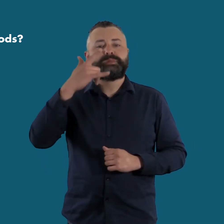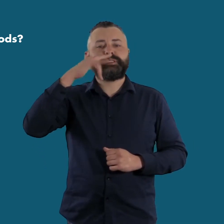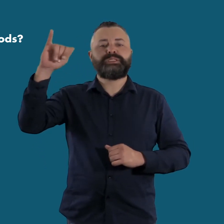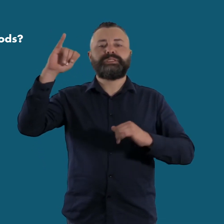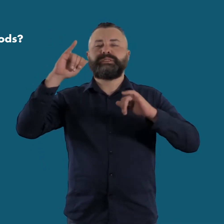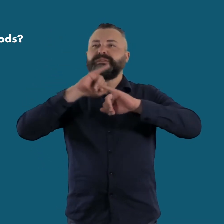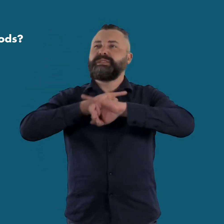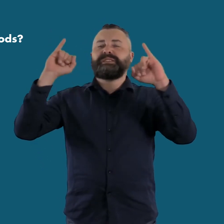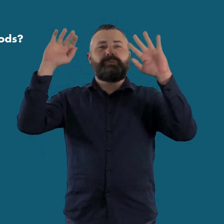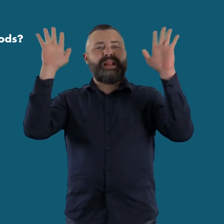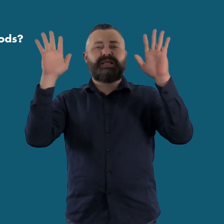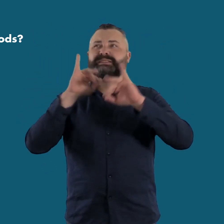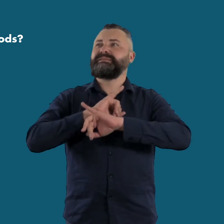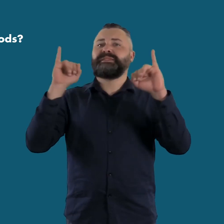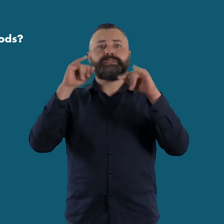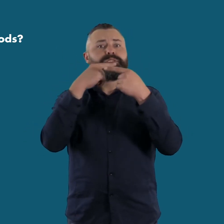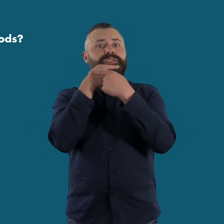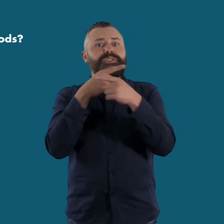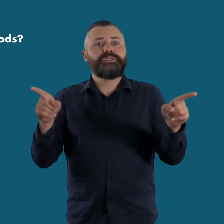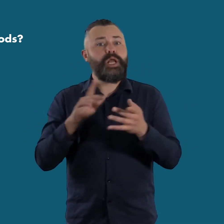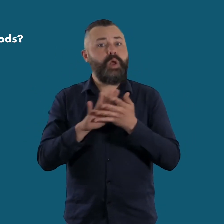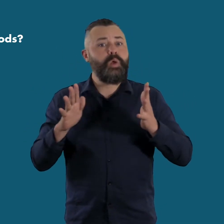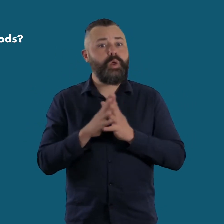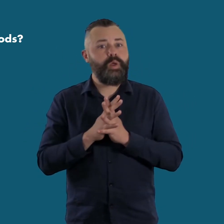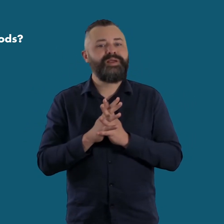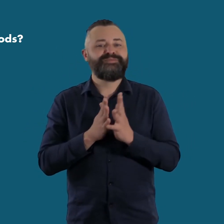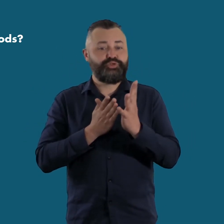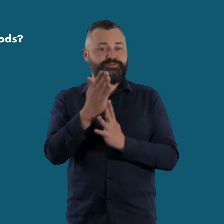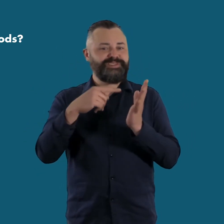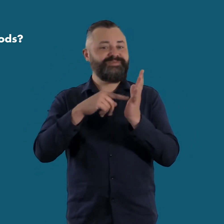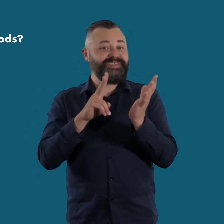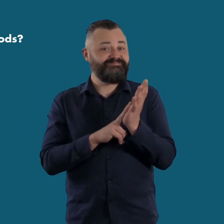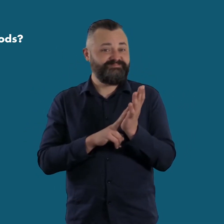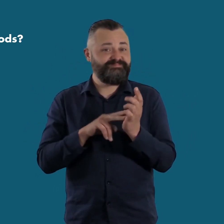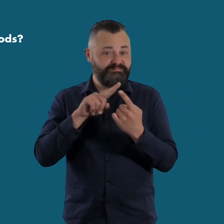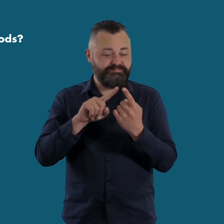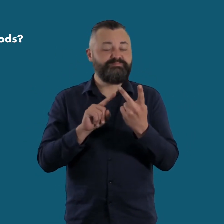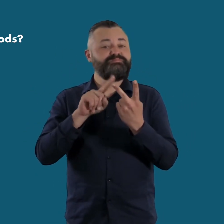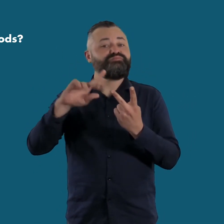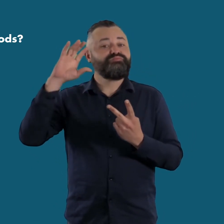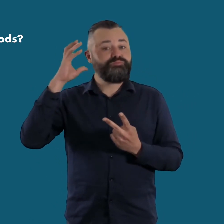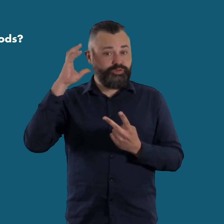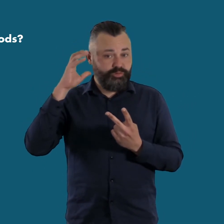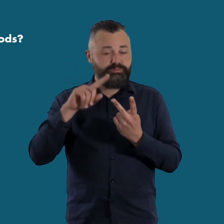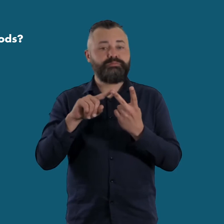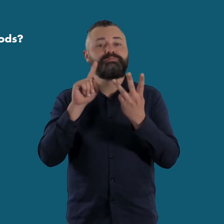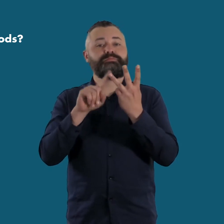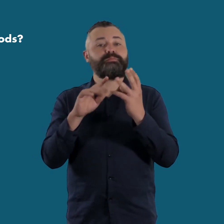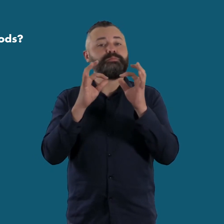Warnings for severe thunderstorms and other severe weather events will be communicated on television and radio, and on the web pages of the Bureau